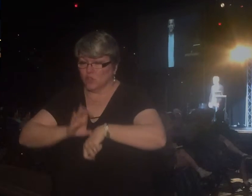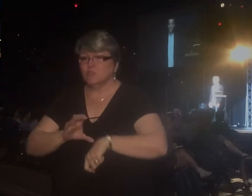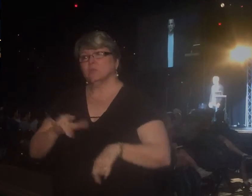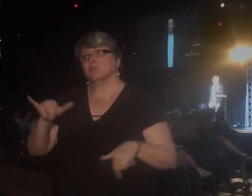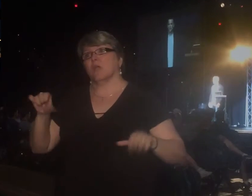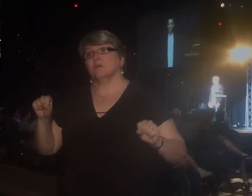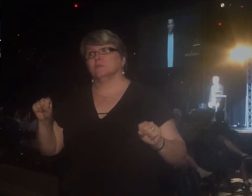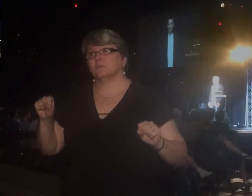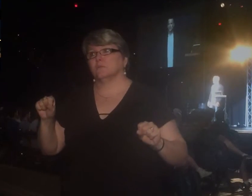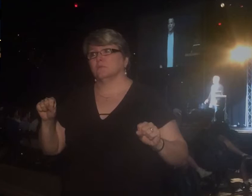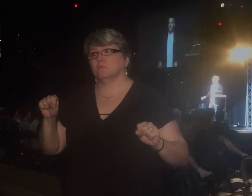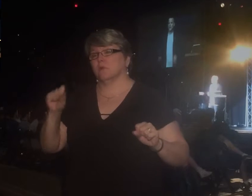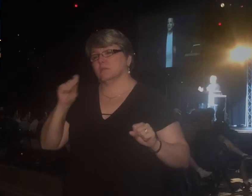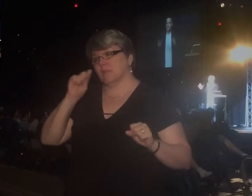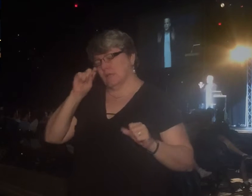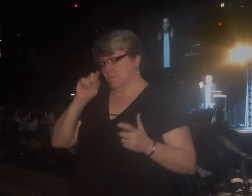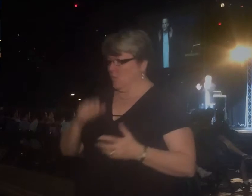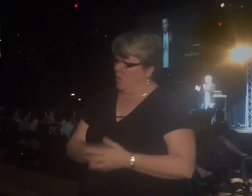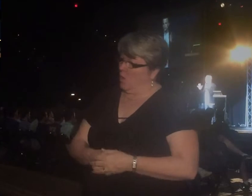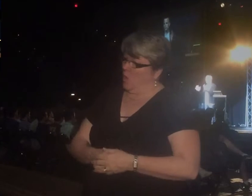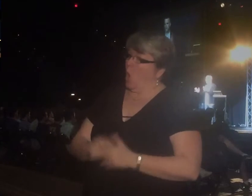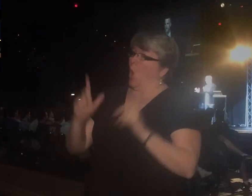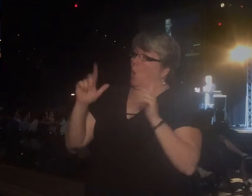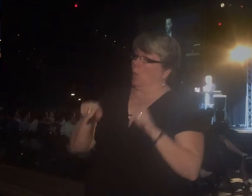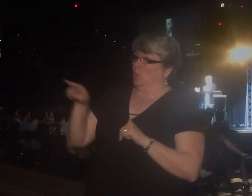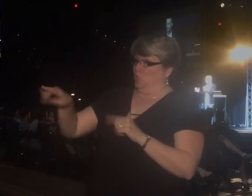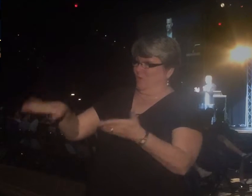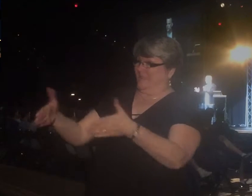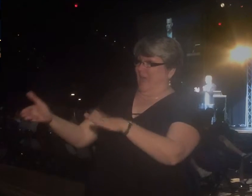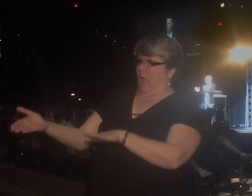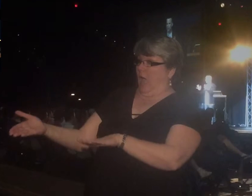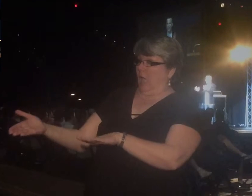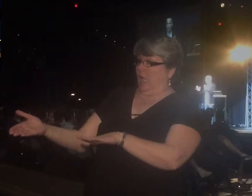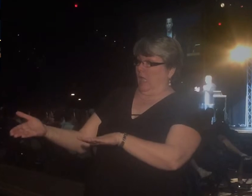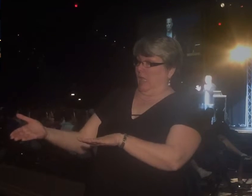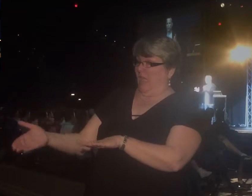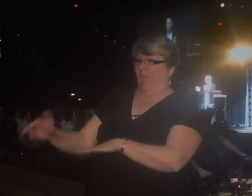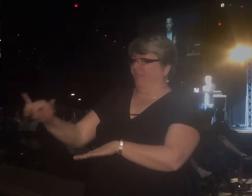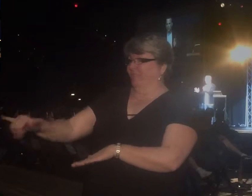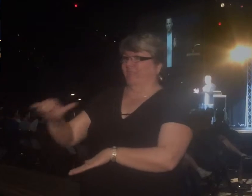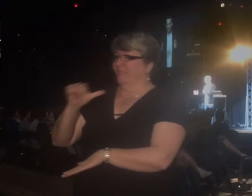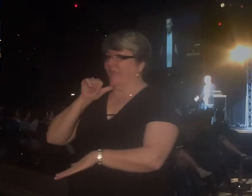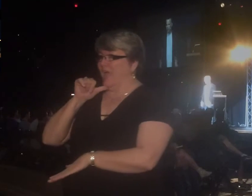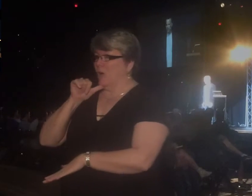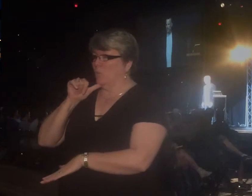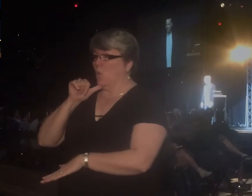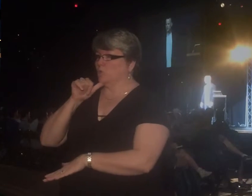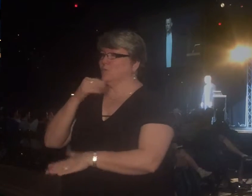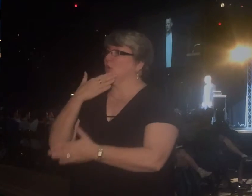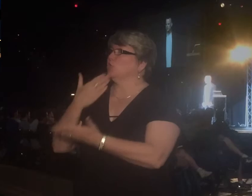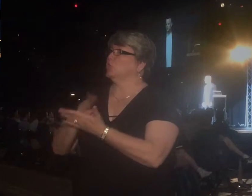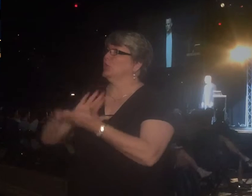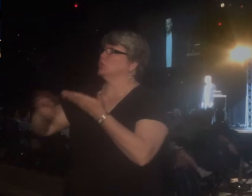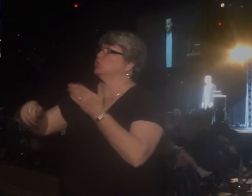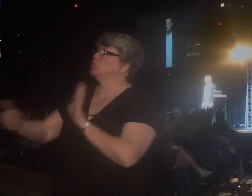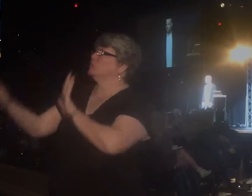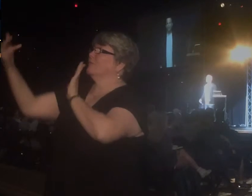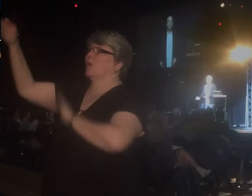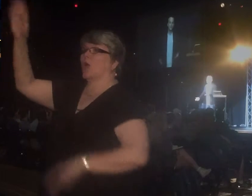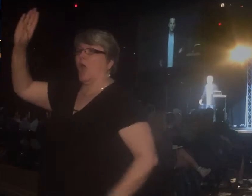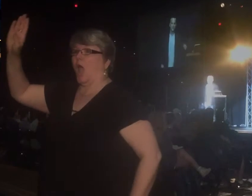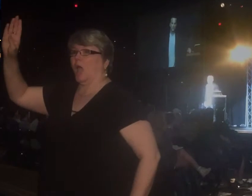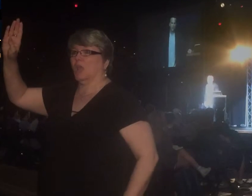serve at your church and other places? She said, yeah. And I said, when you die, that won't hold up well with